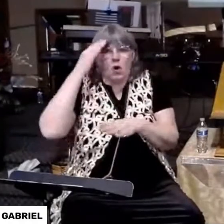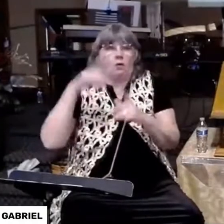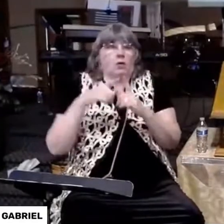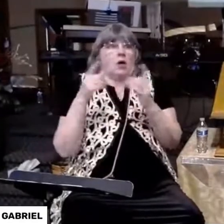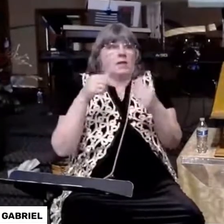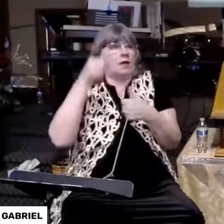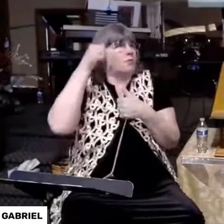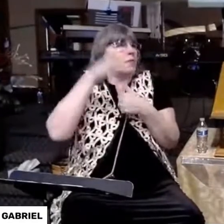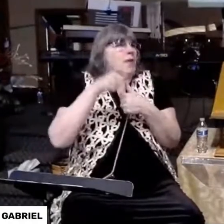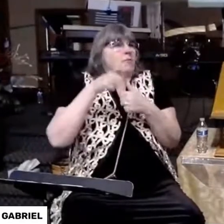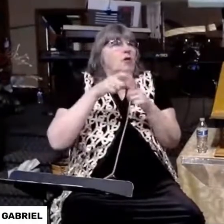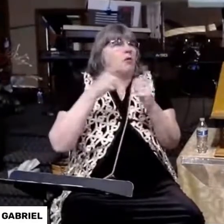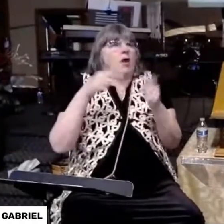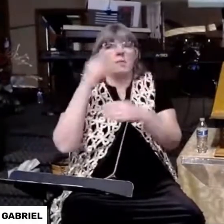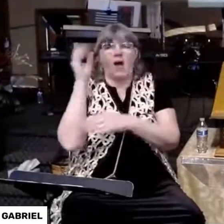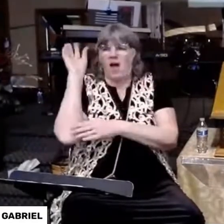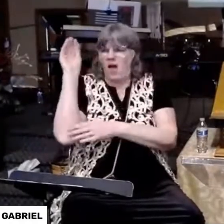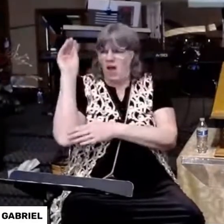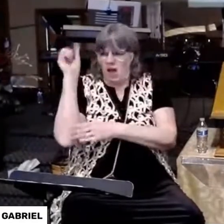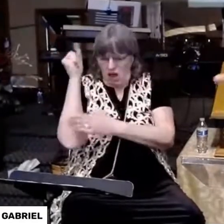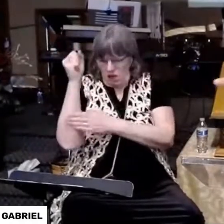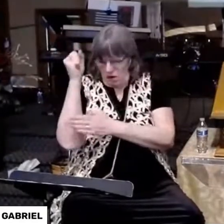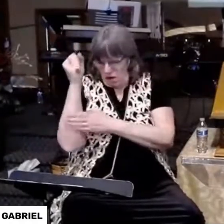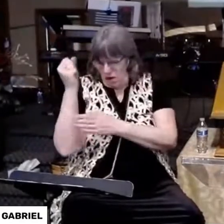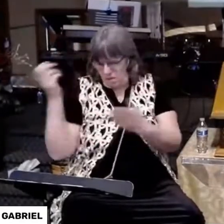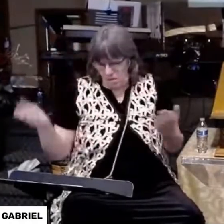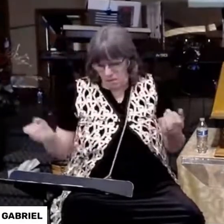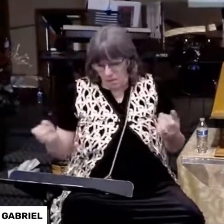show me, or a boy, girl, oh boy.